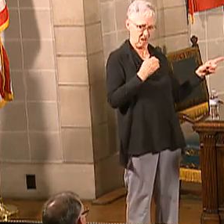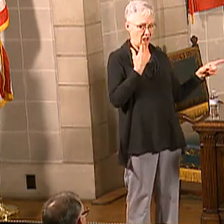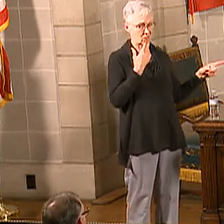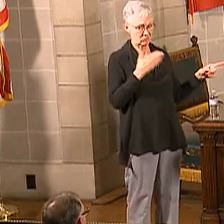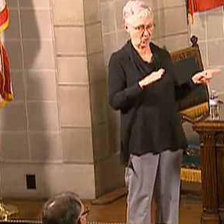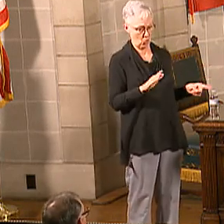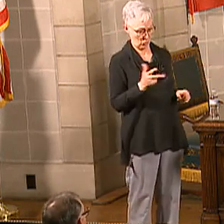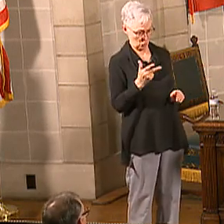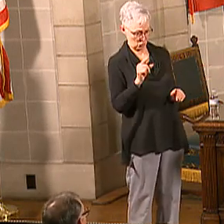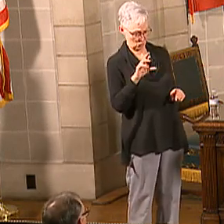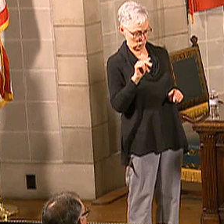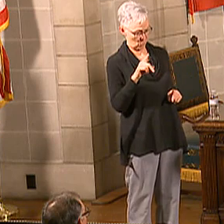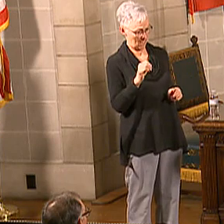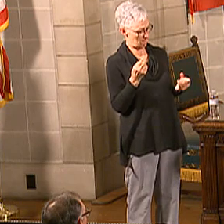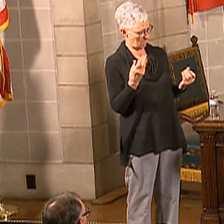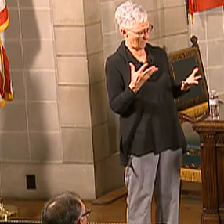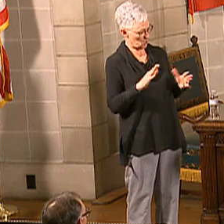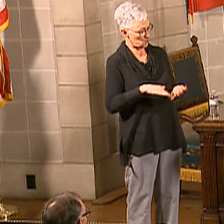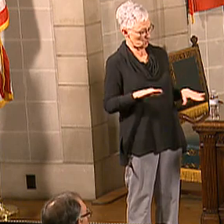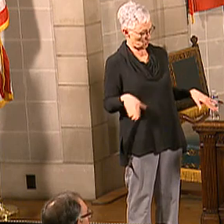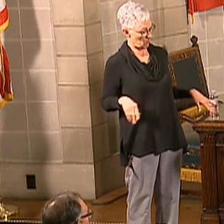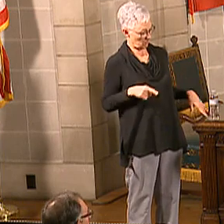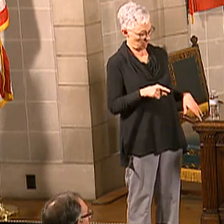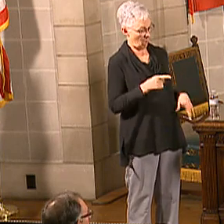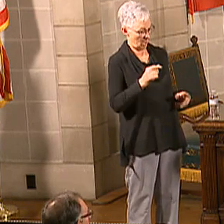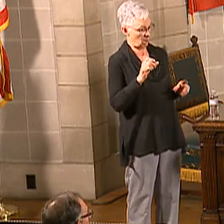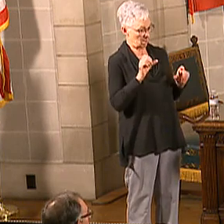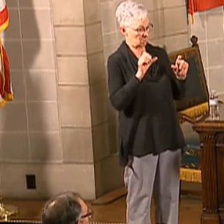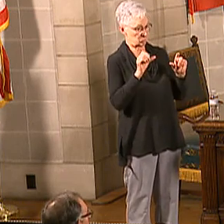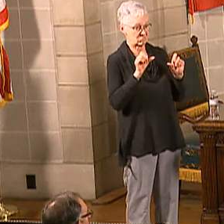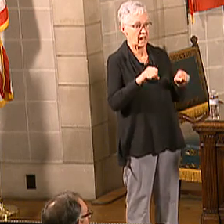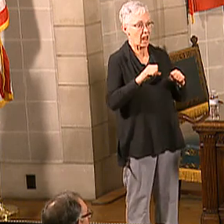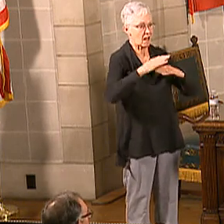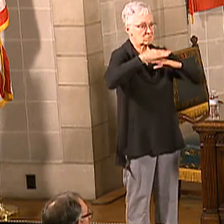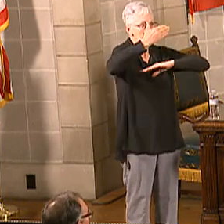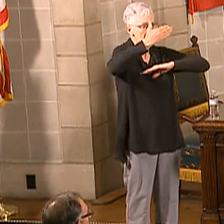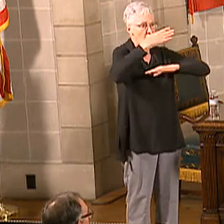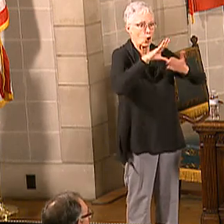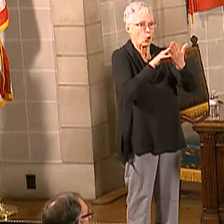think John Alvin has some updates. We were talking about the number of claims actually paid.